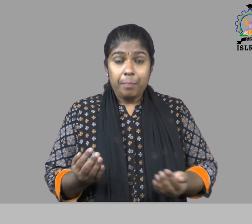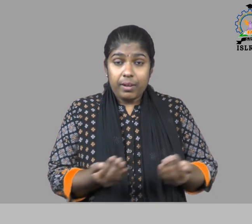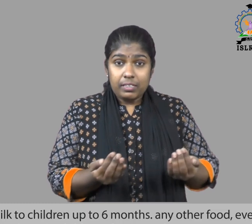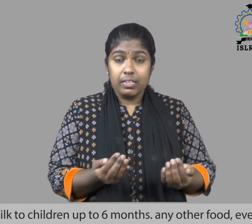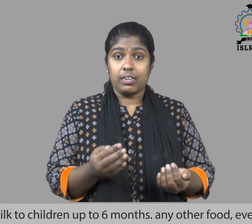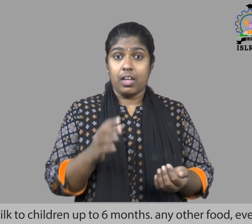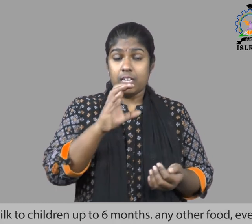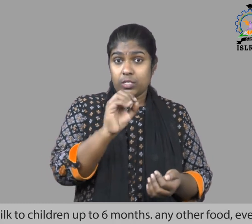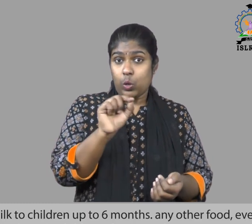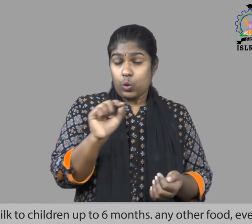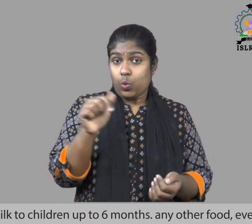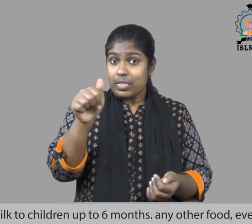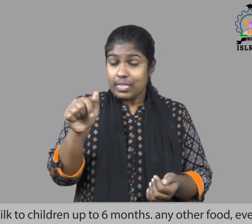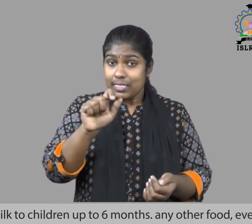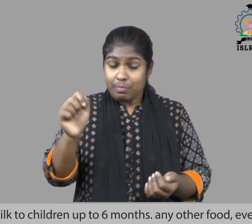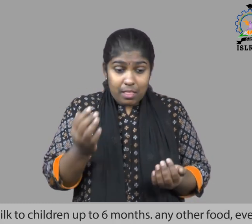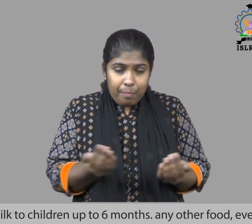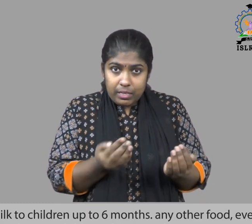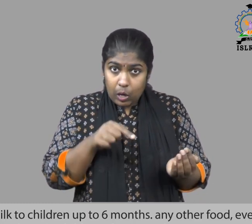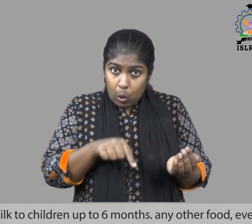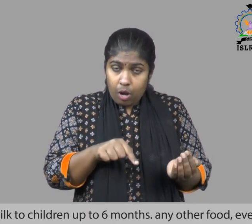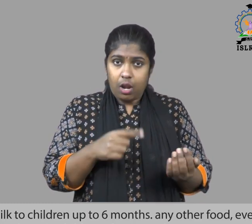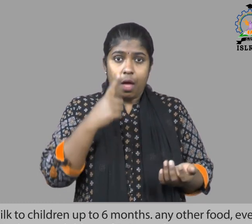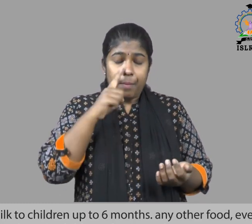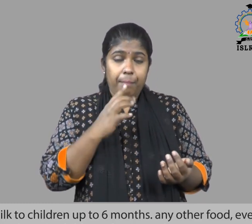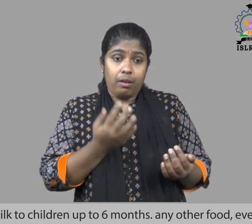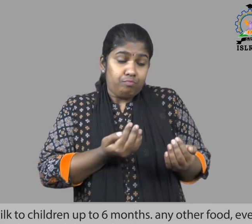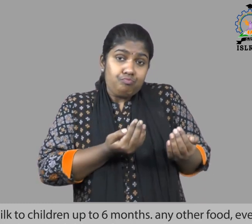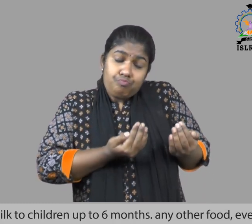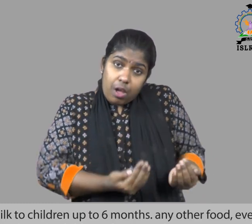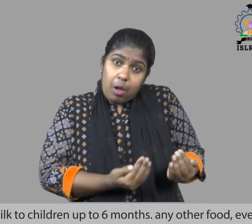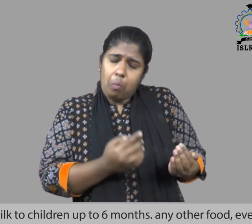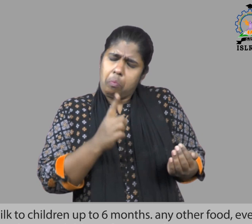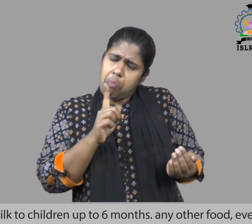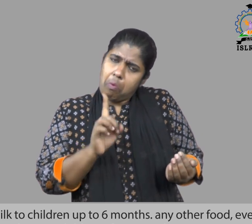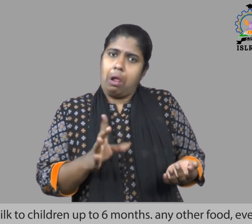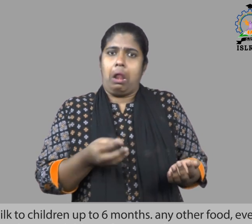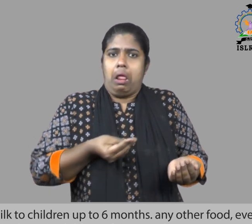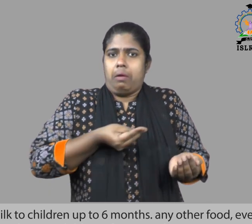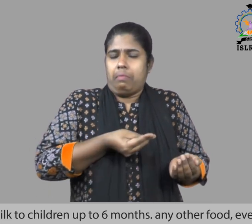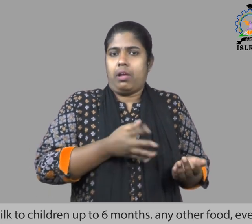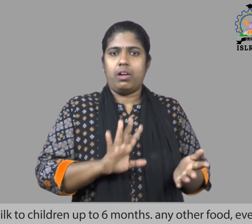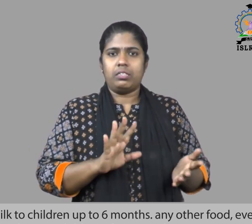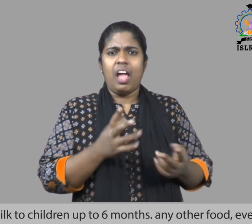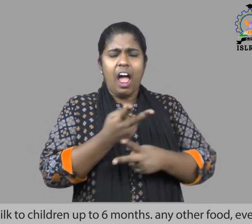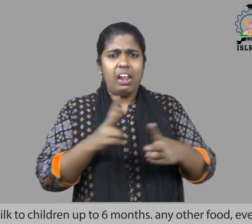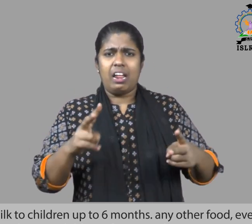Mothers should only give breast milk to child up to 6 months. Any other